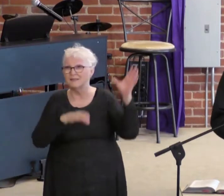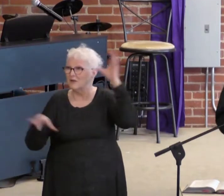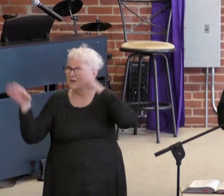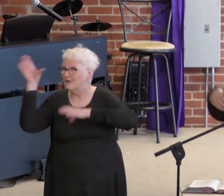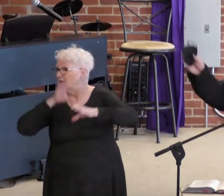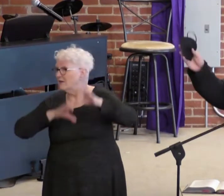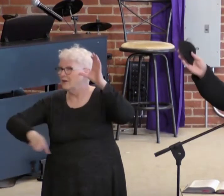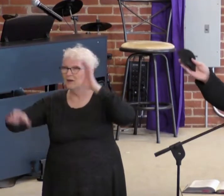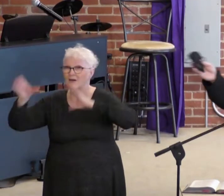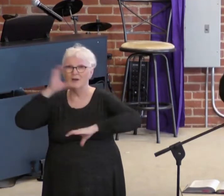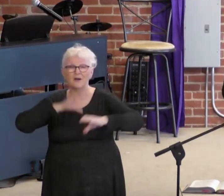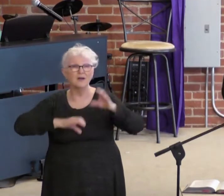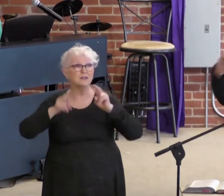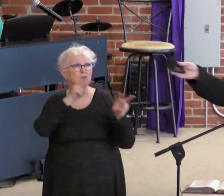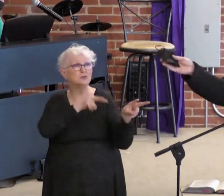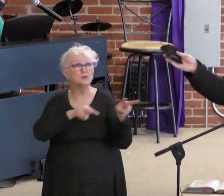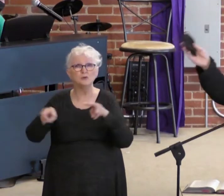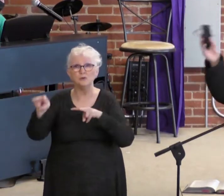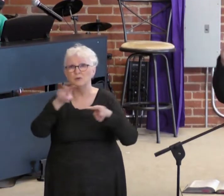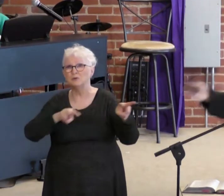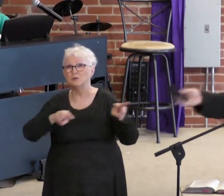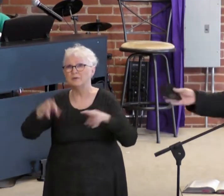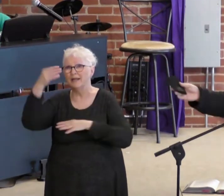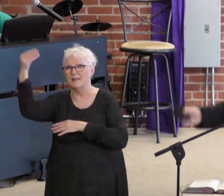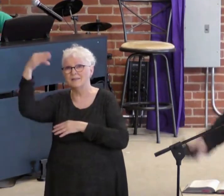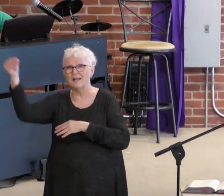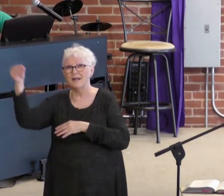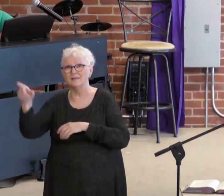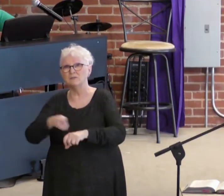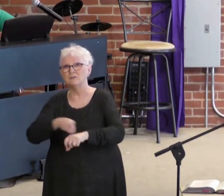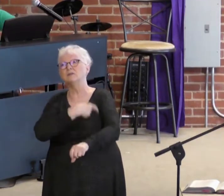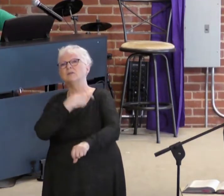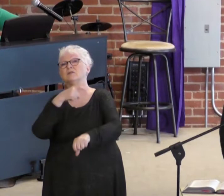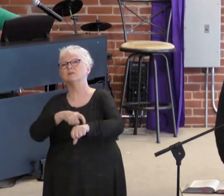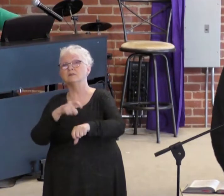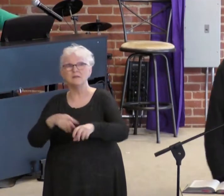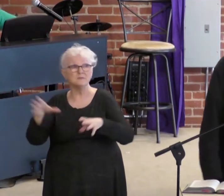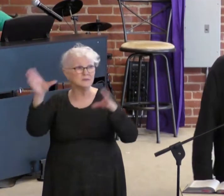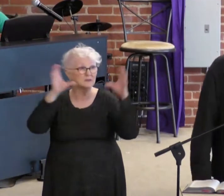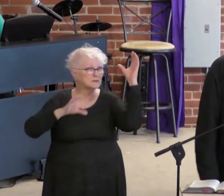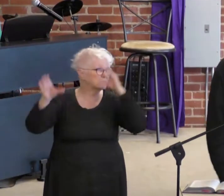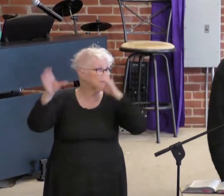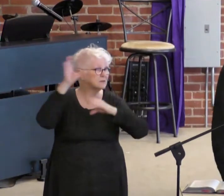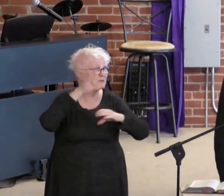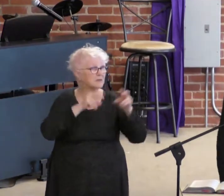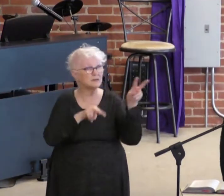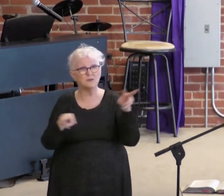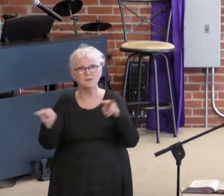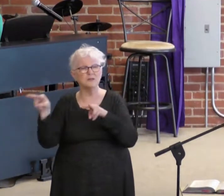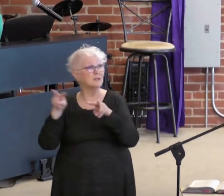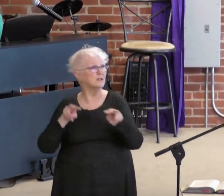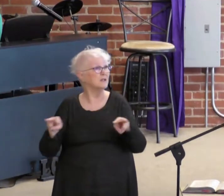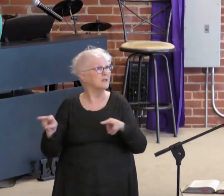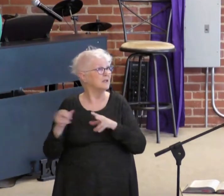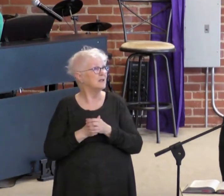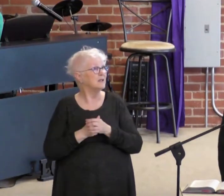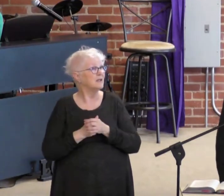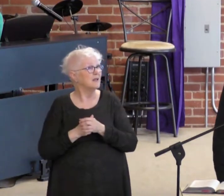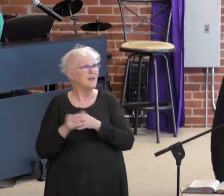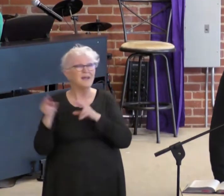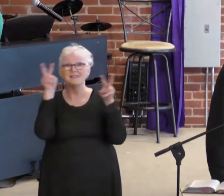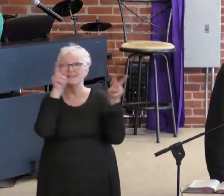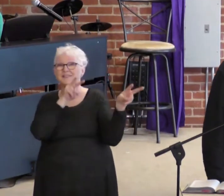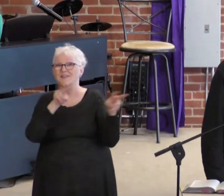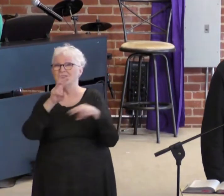they looked outside, and we looked for a long time, just searched the place over. You know that old song? I searched the world